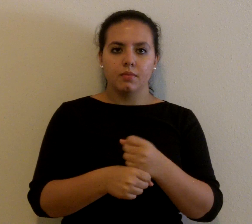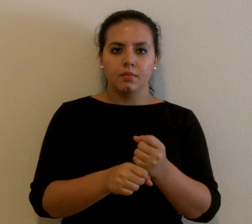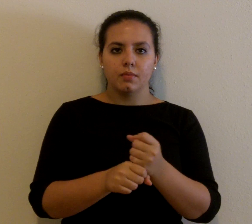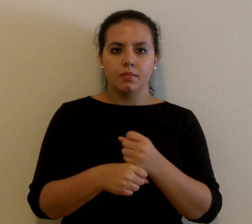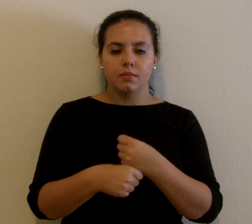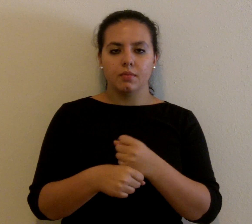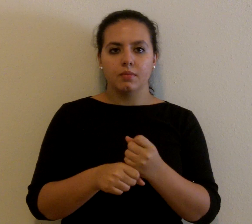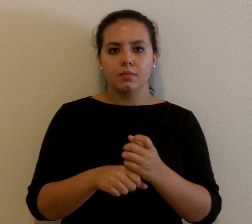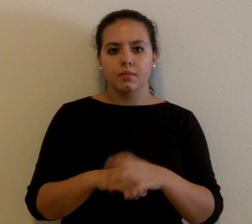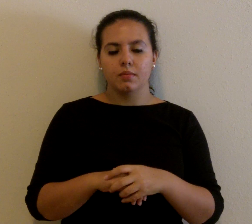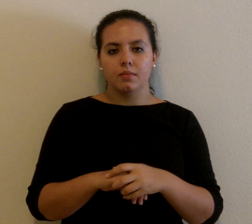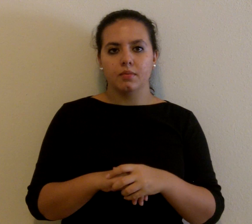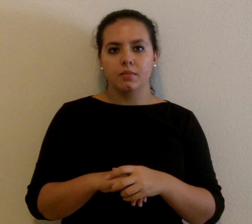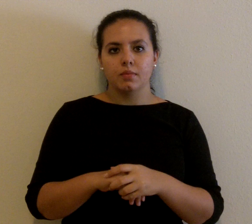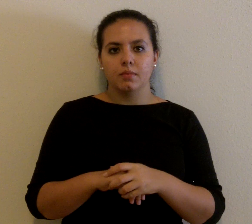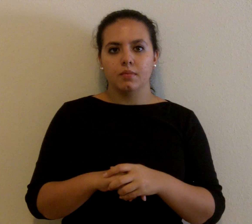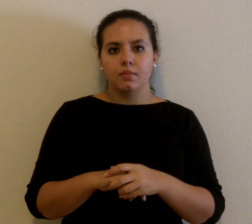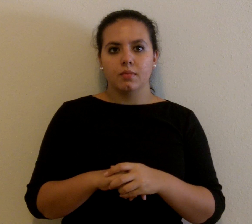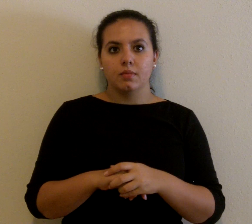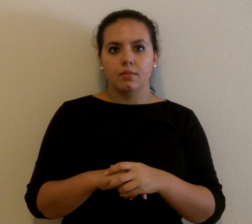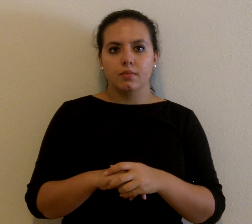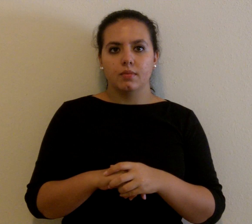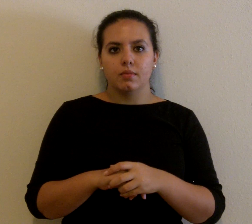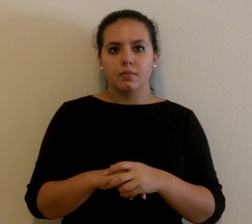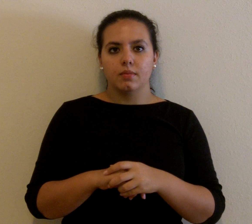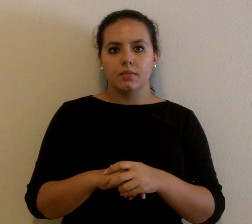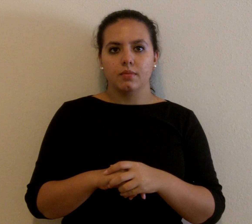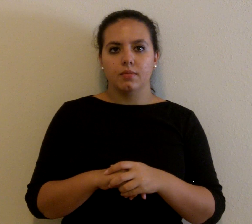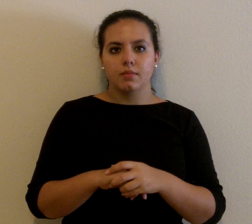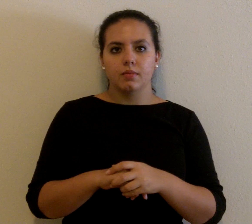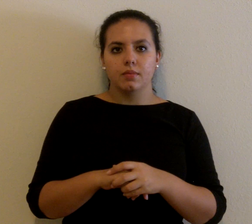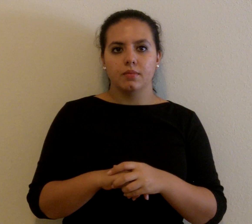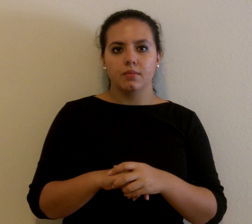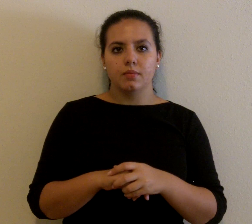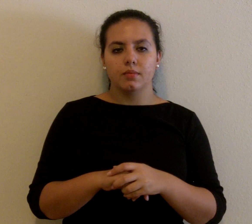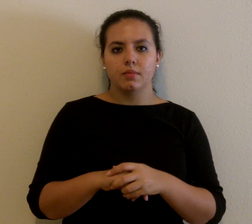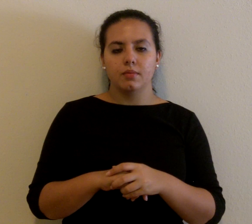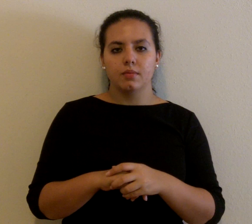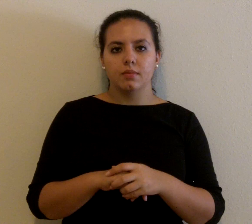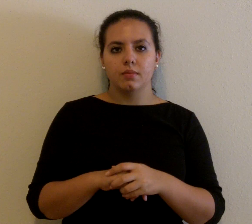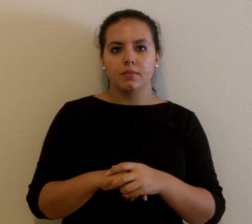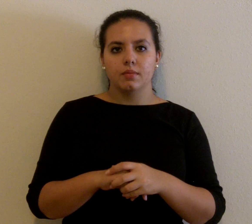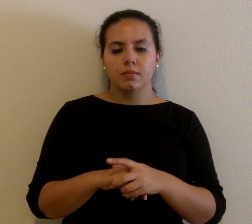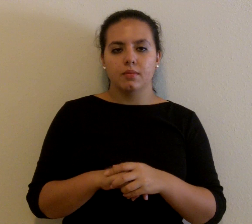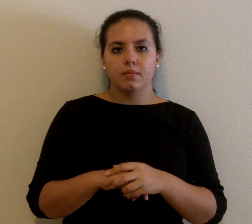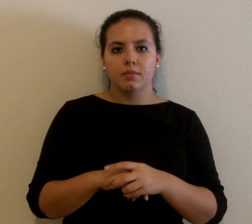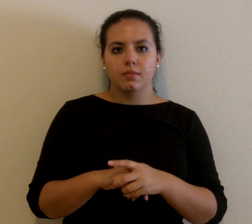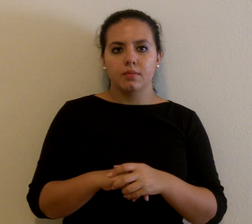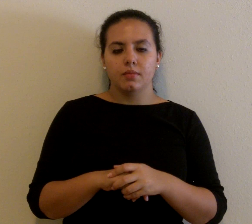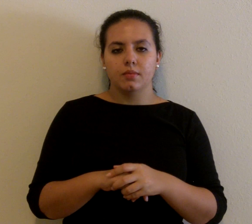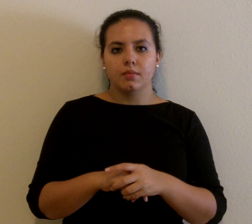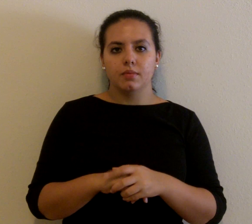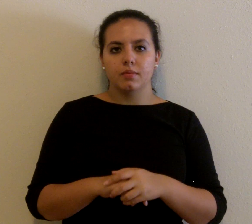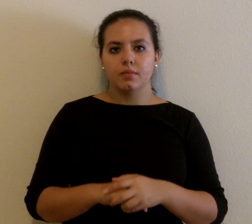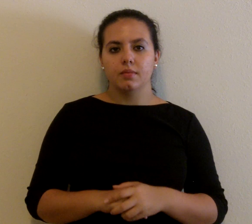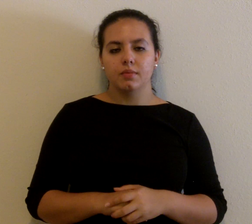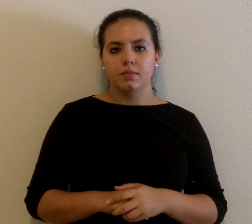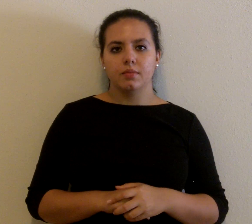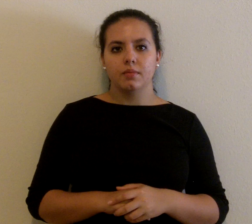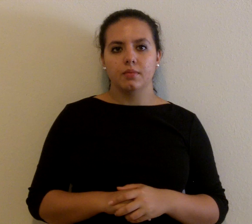You're making a new dress. You're going to make a mud pie outside.